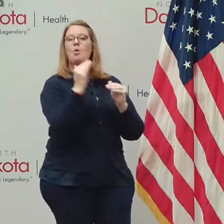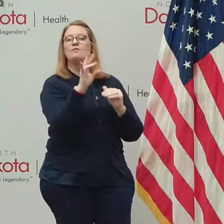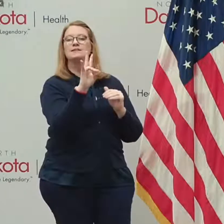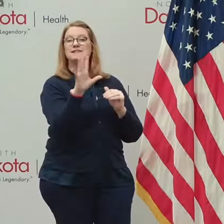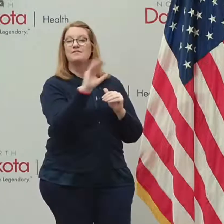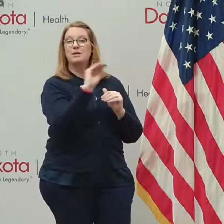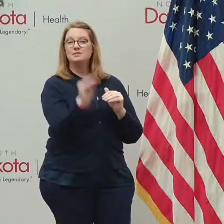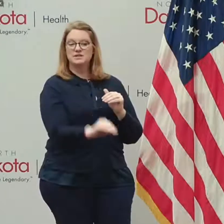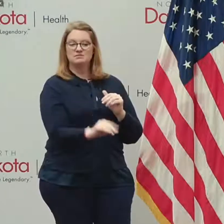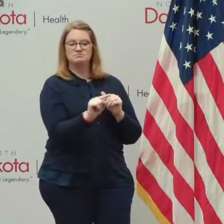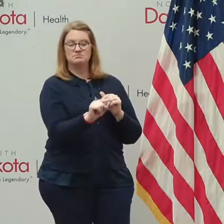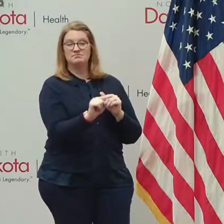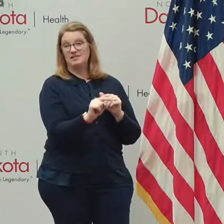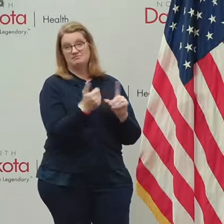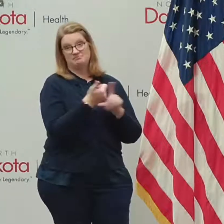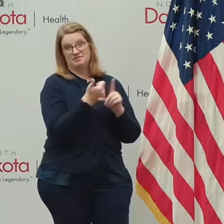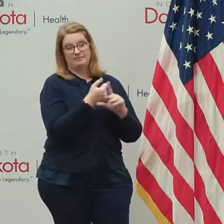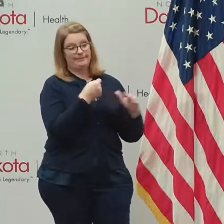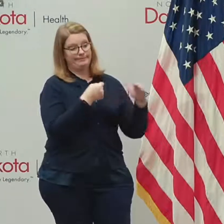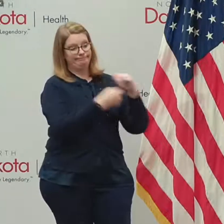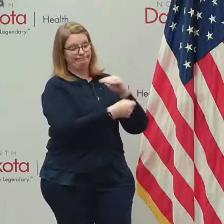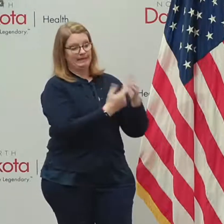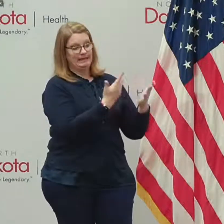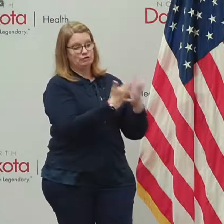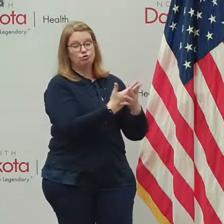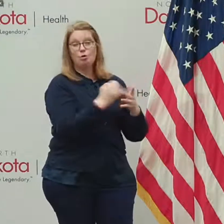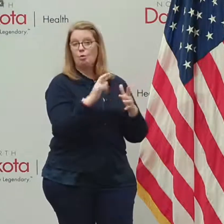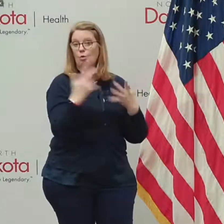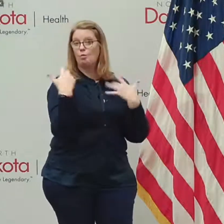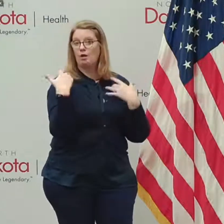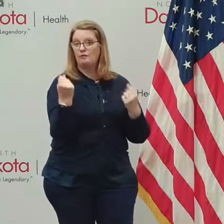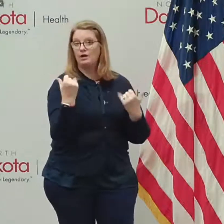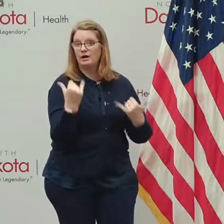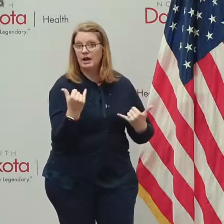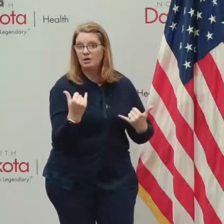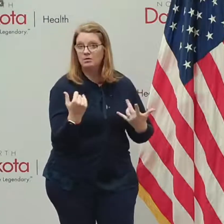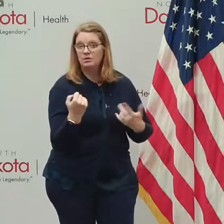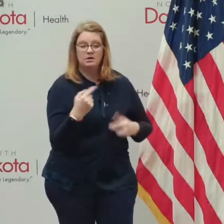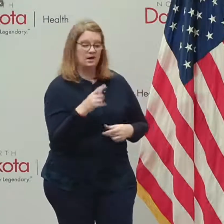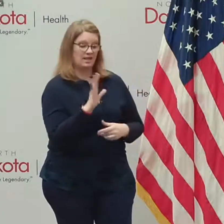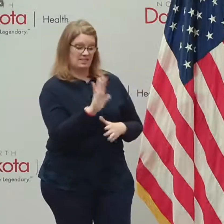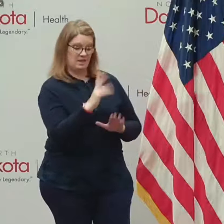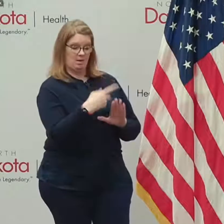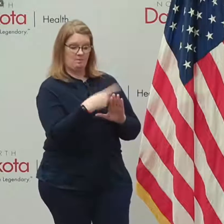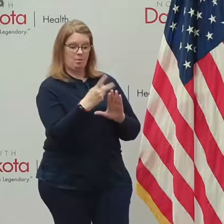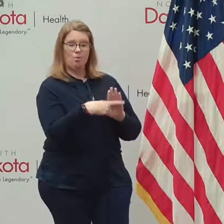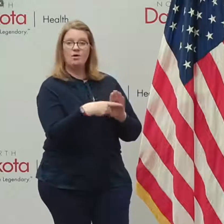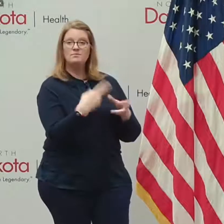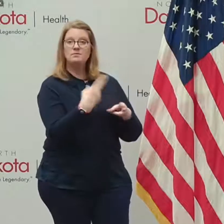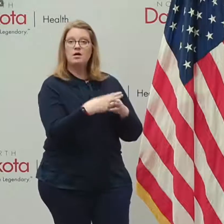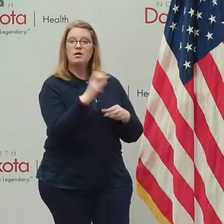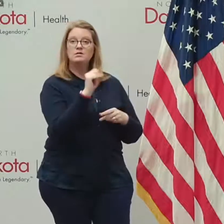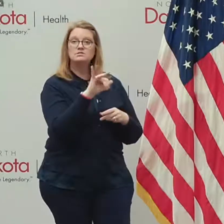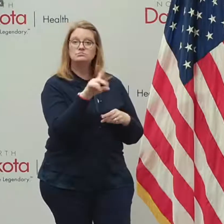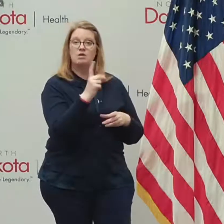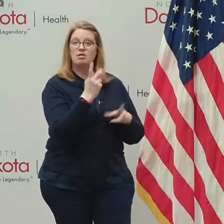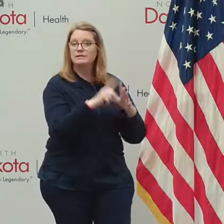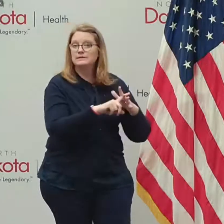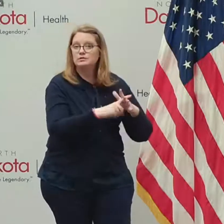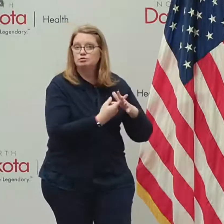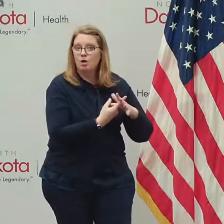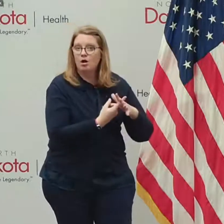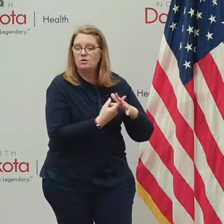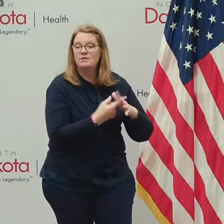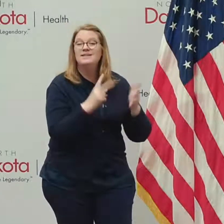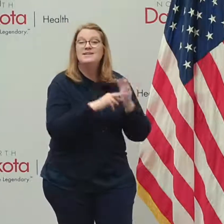been incarcerated or are in recovery, and they have a program they've started called Solid Start to get